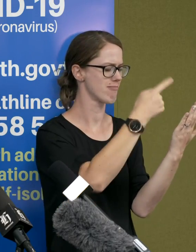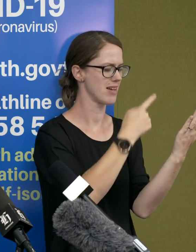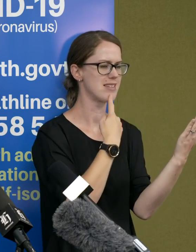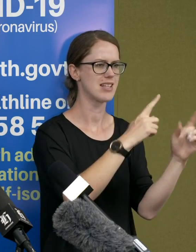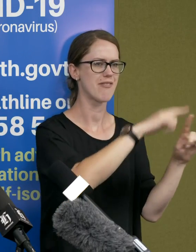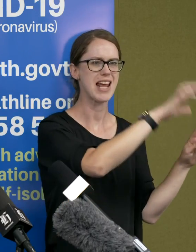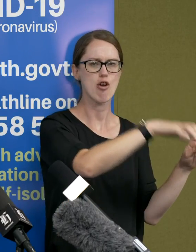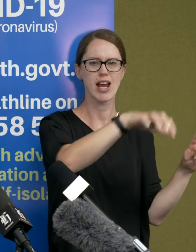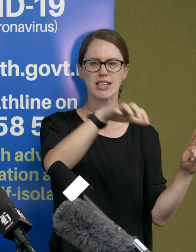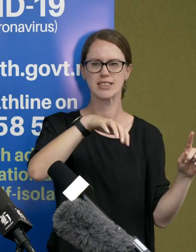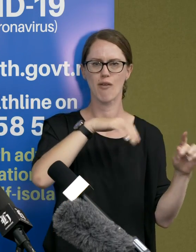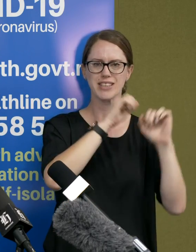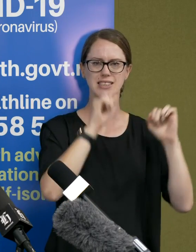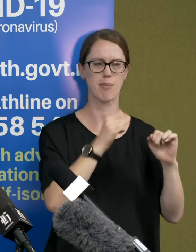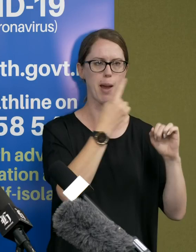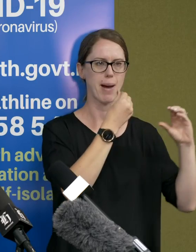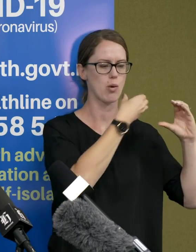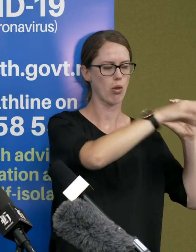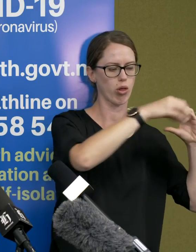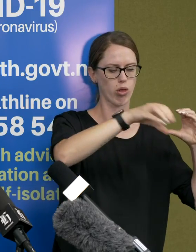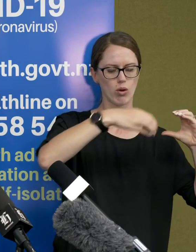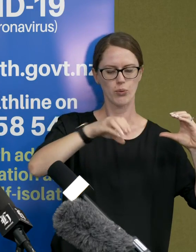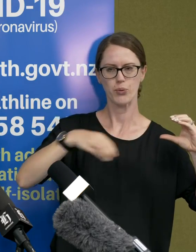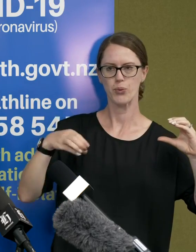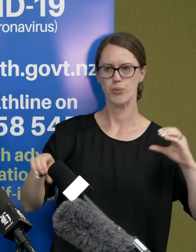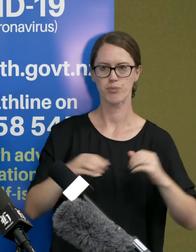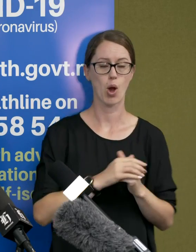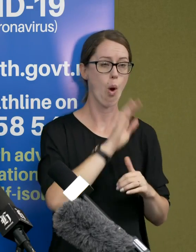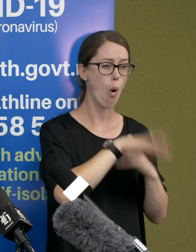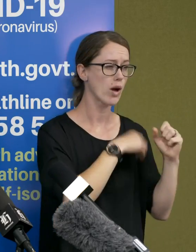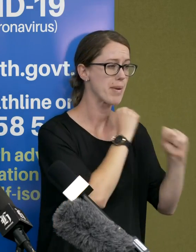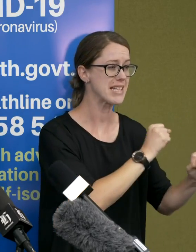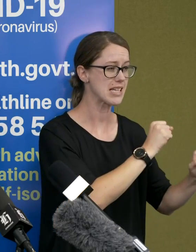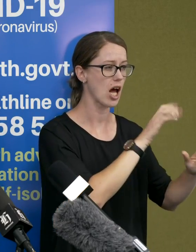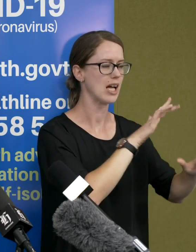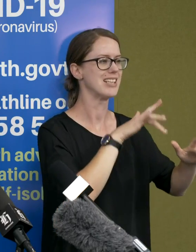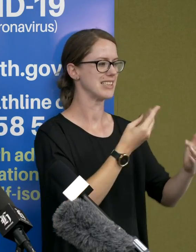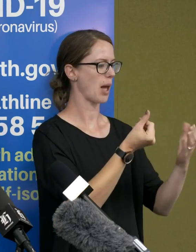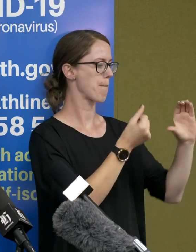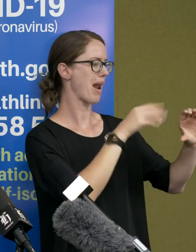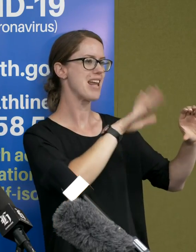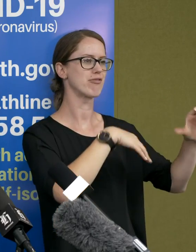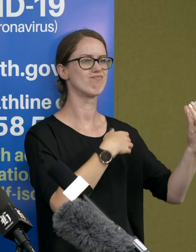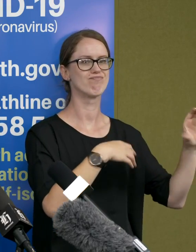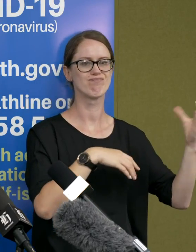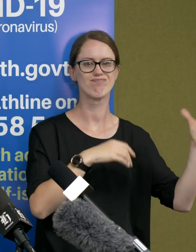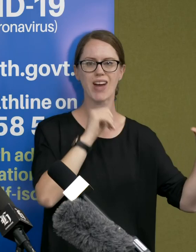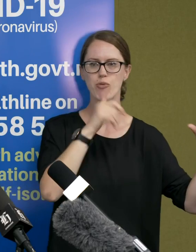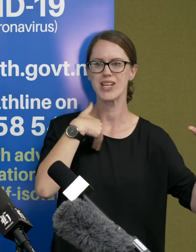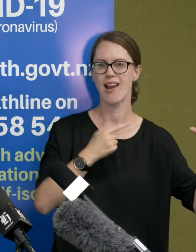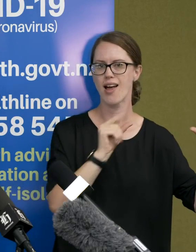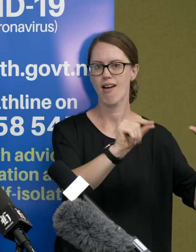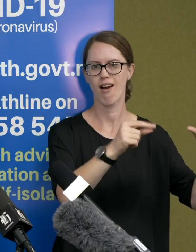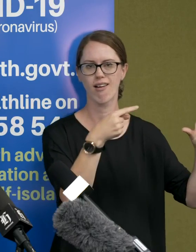various areas of the system that will fund, and not all of it is committed. So there's a significant portion that is there as a contingency as